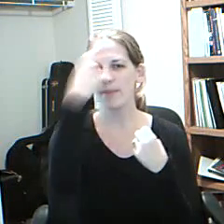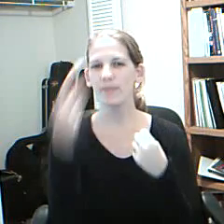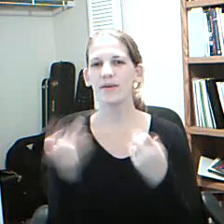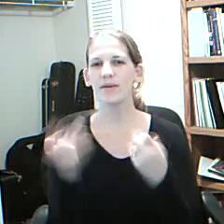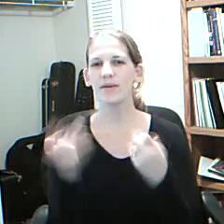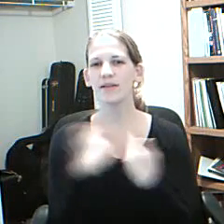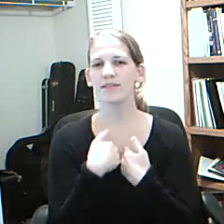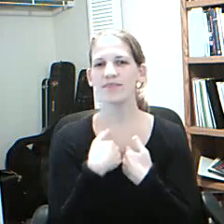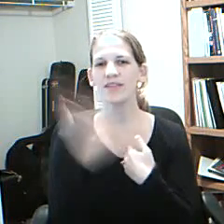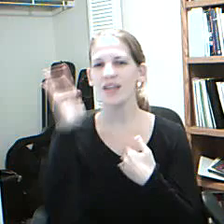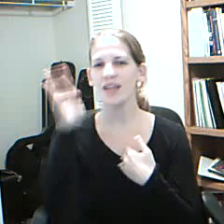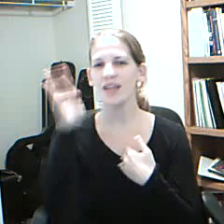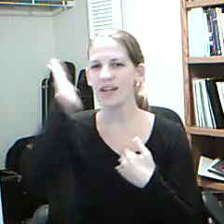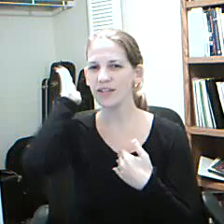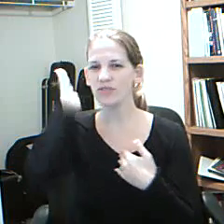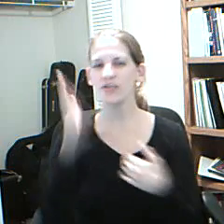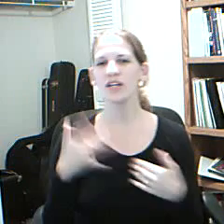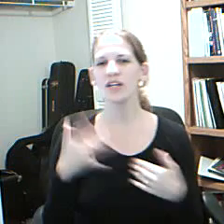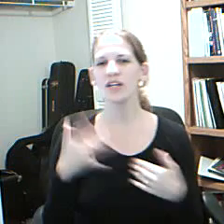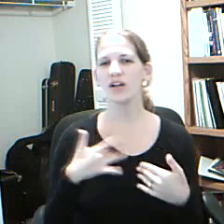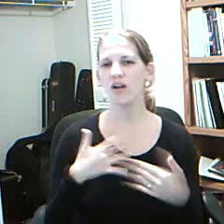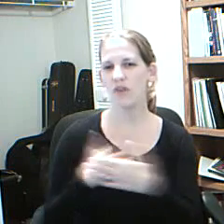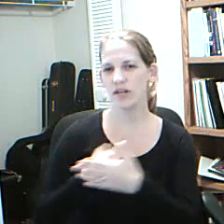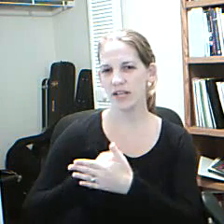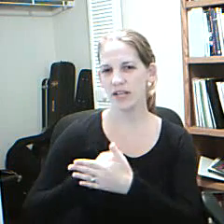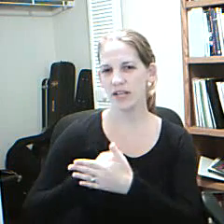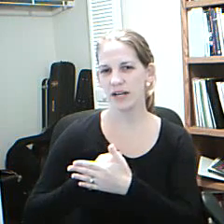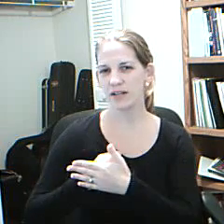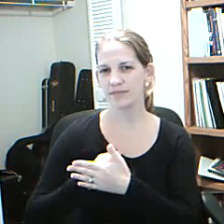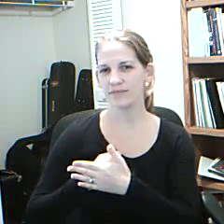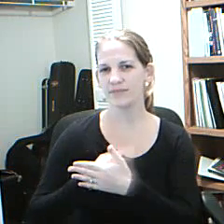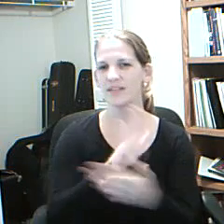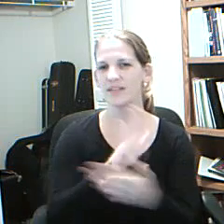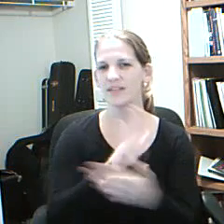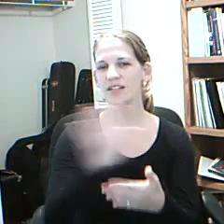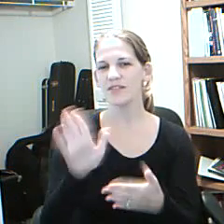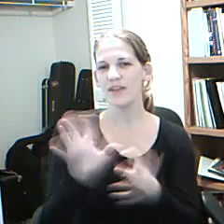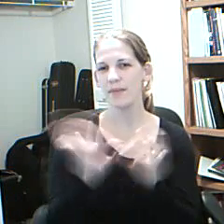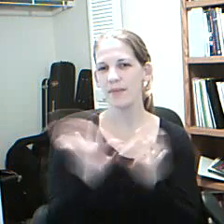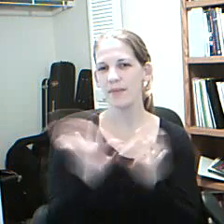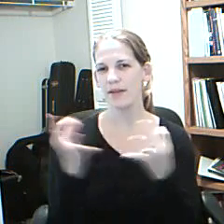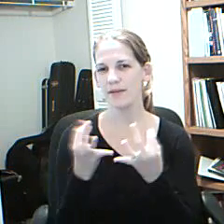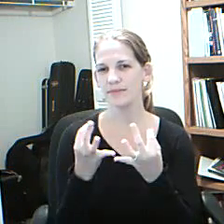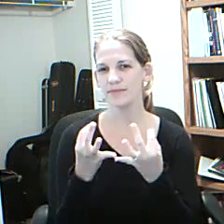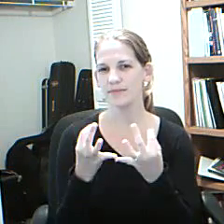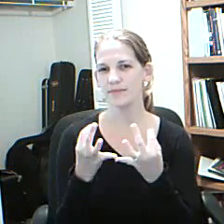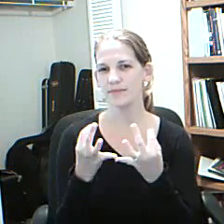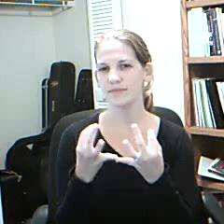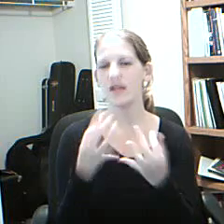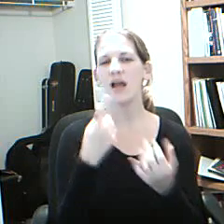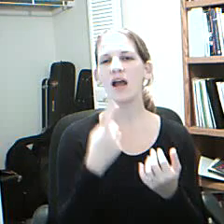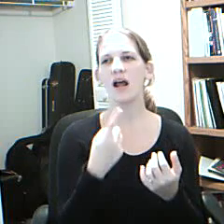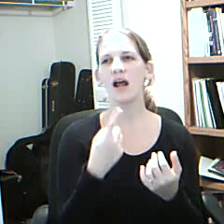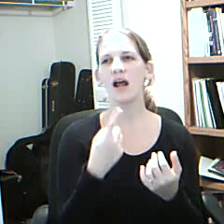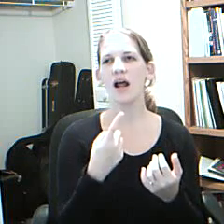young ages in his family. And one thing that I locked on that he was talking about was the guy was telling him